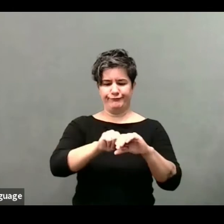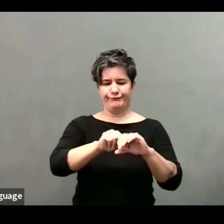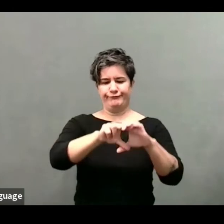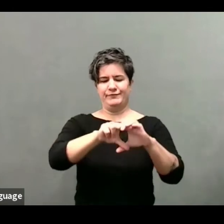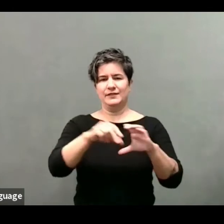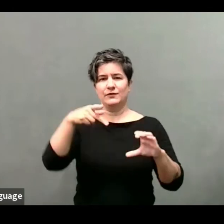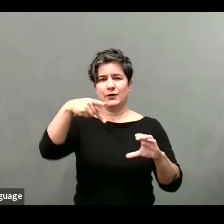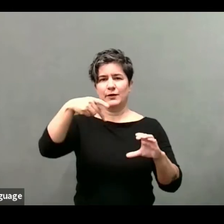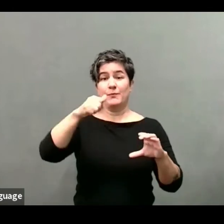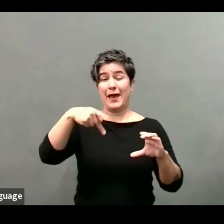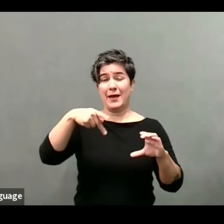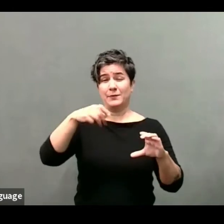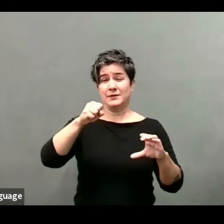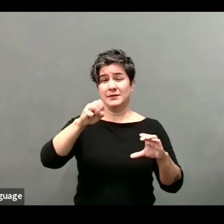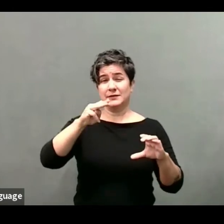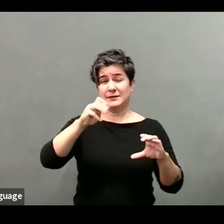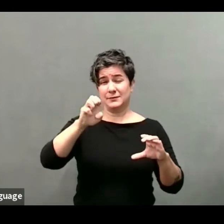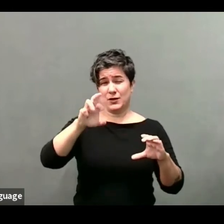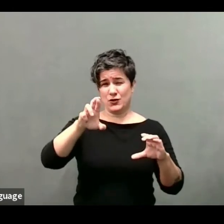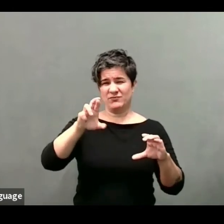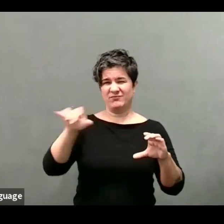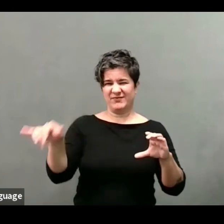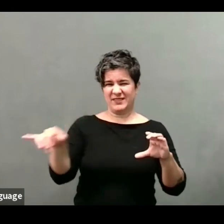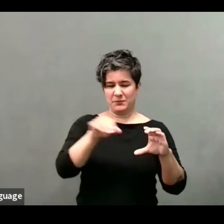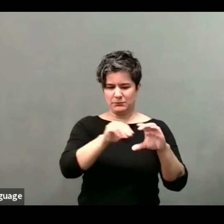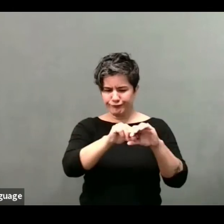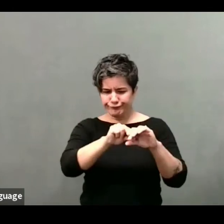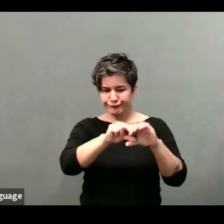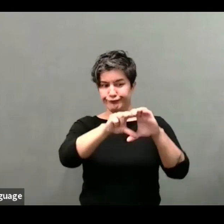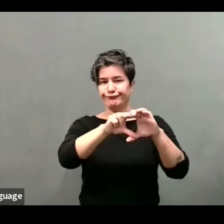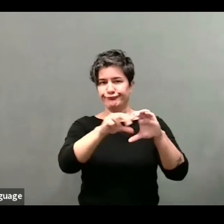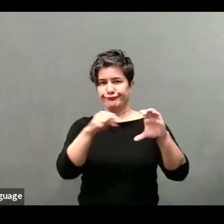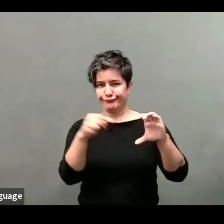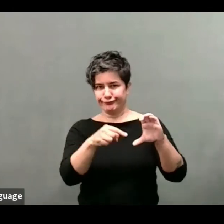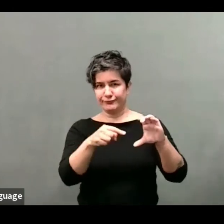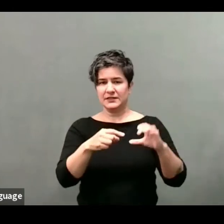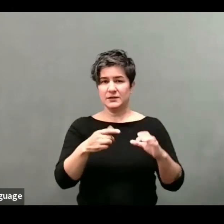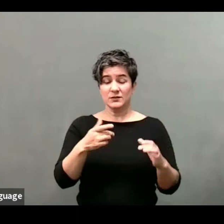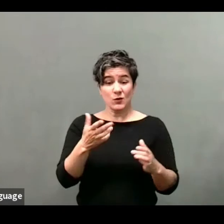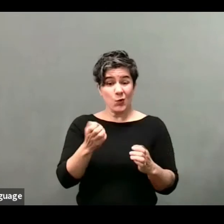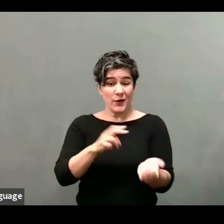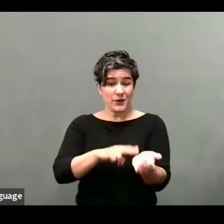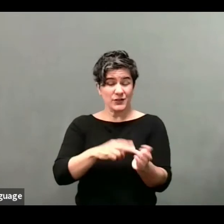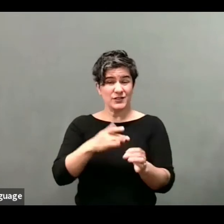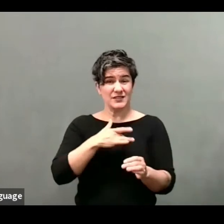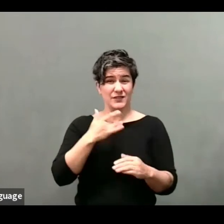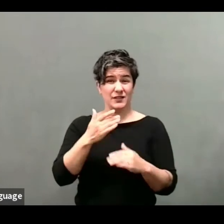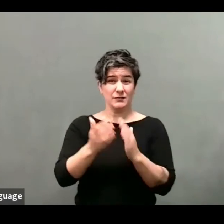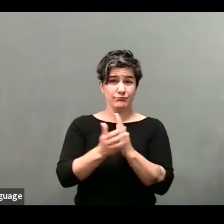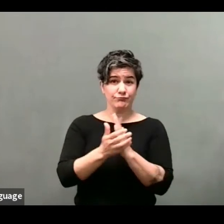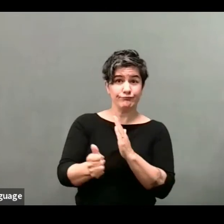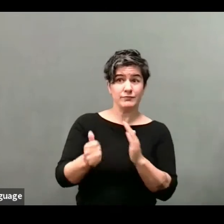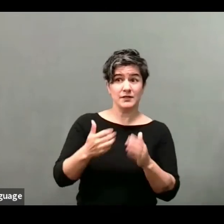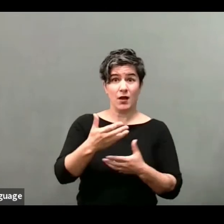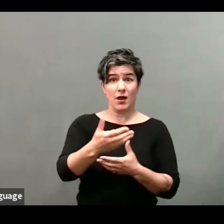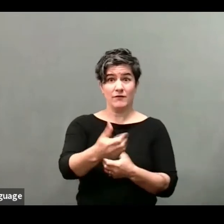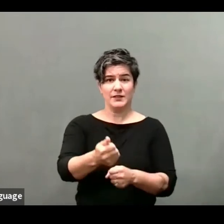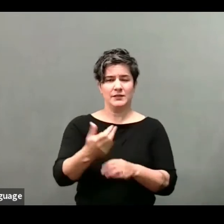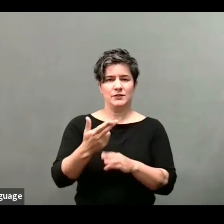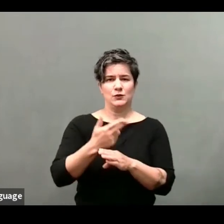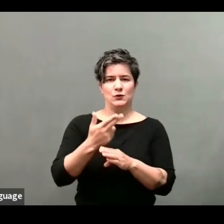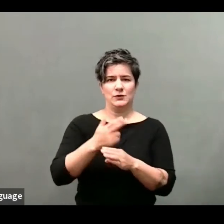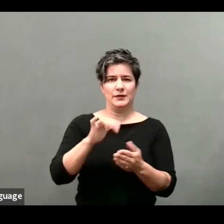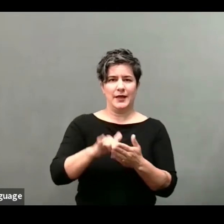pap smear. So they need to get trained in those. We want them to feel very comfortable using a speculum on